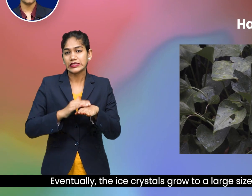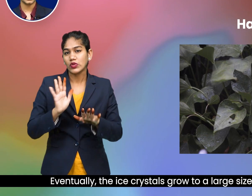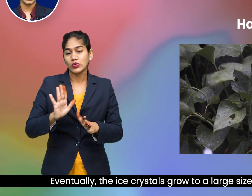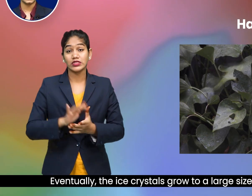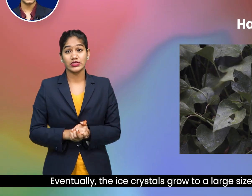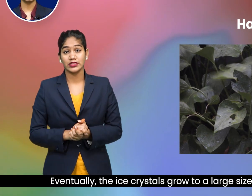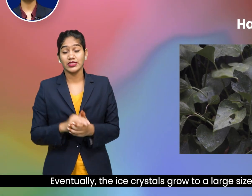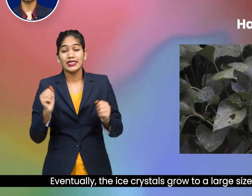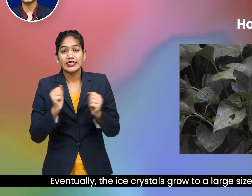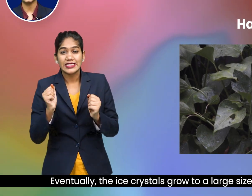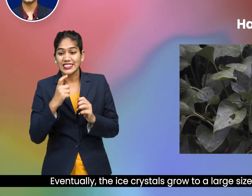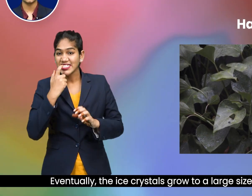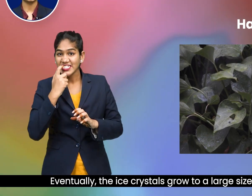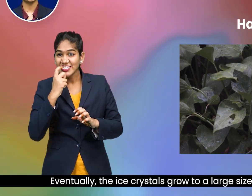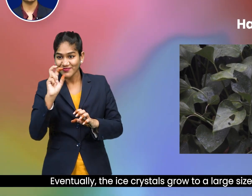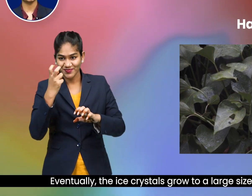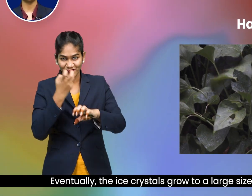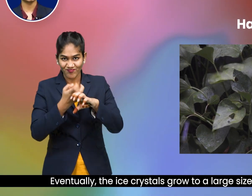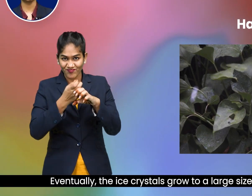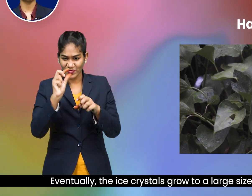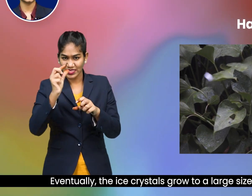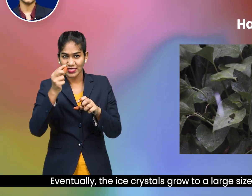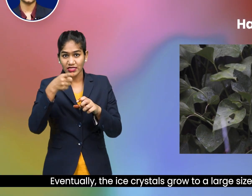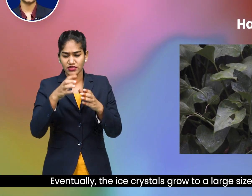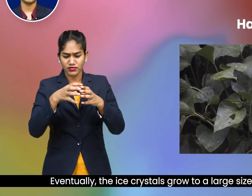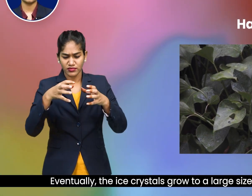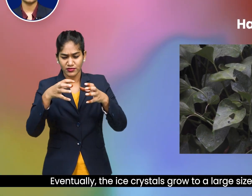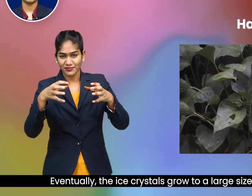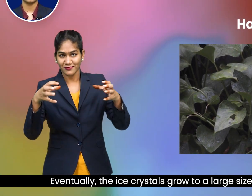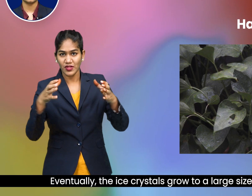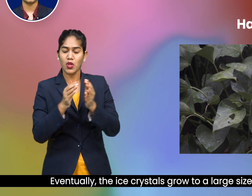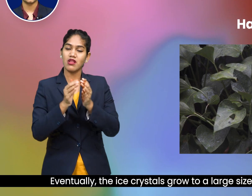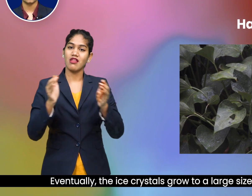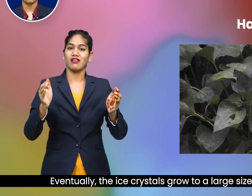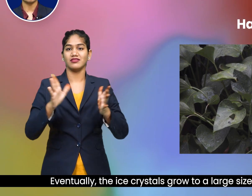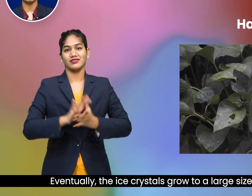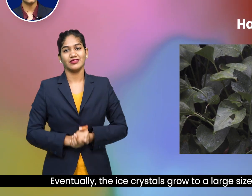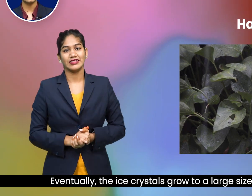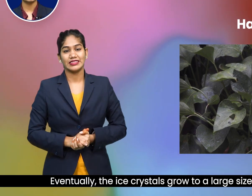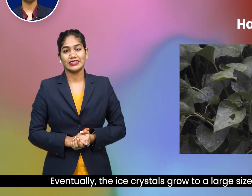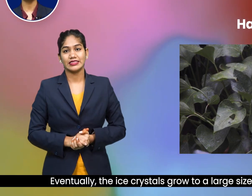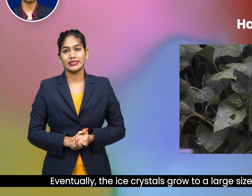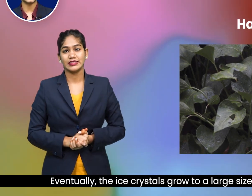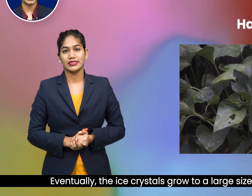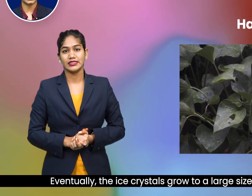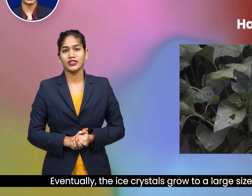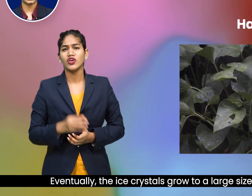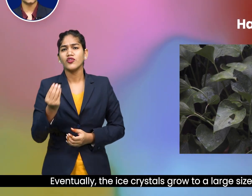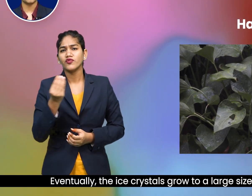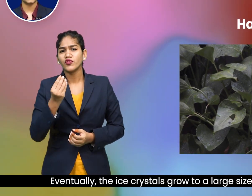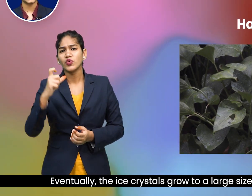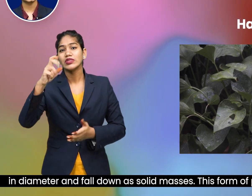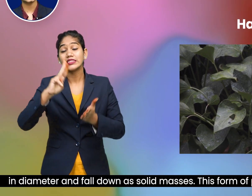Eventually, the ice crystals grow to a large size of a few